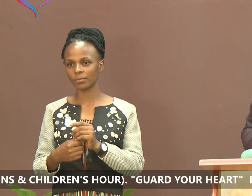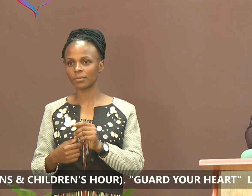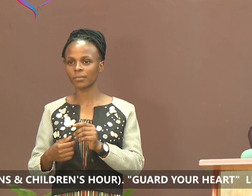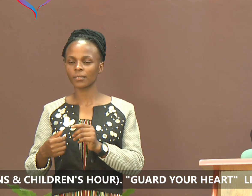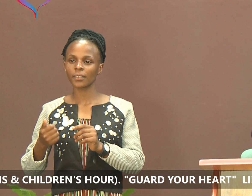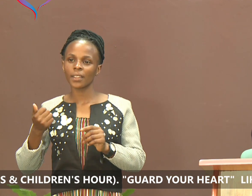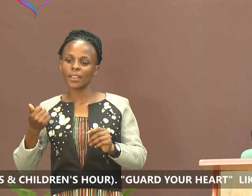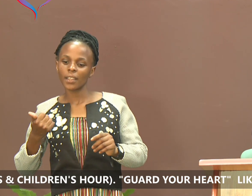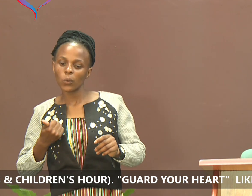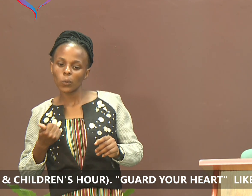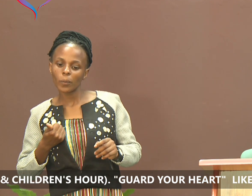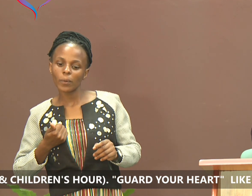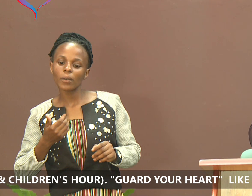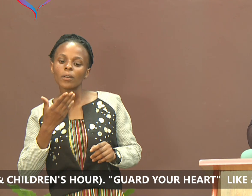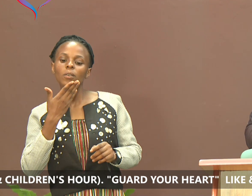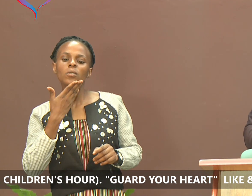boy to stop